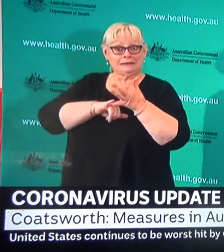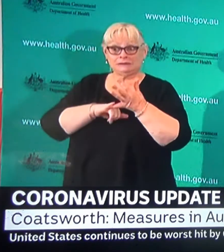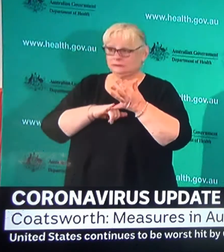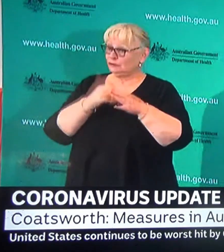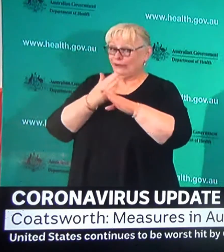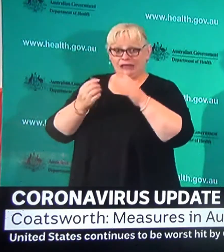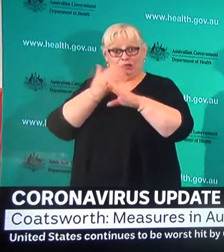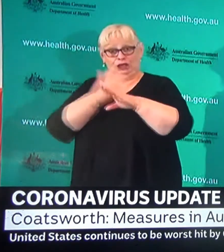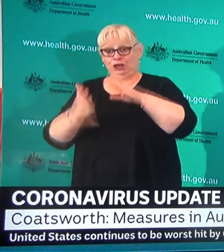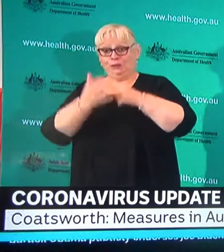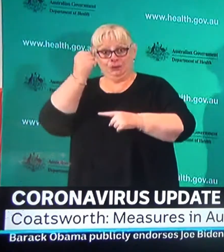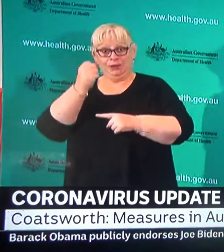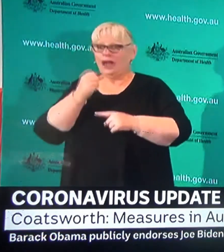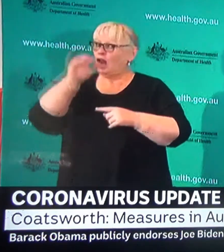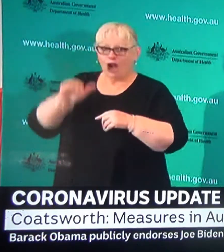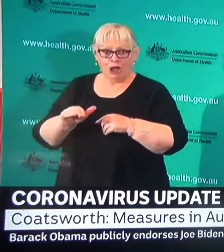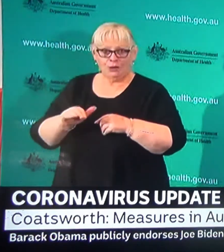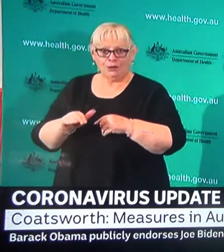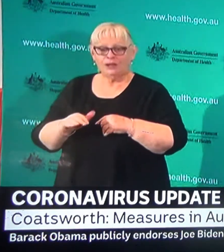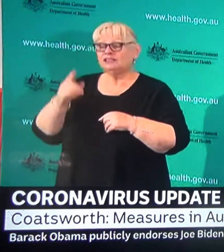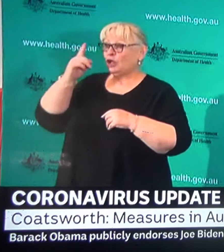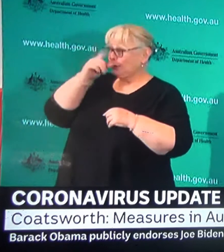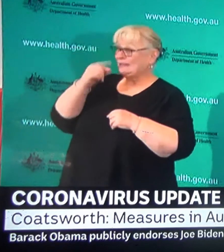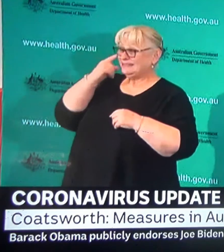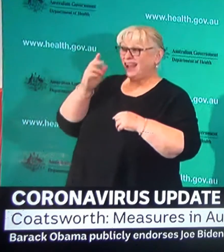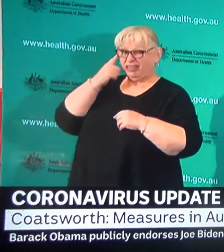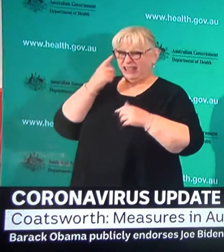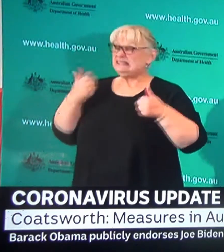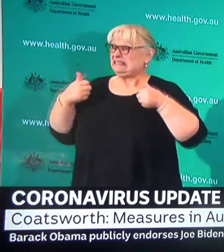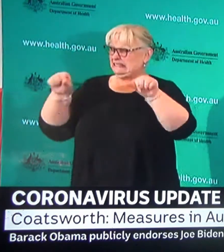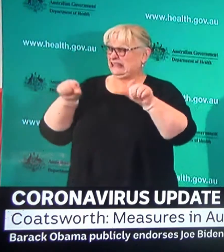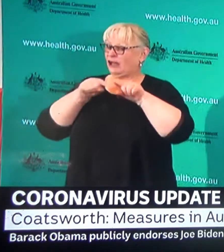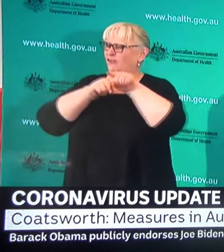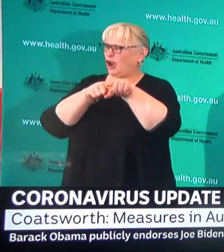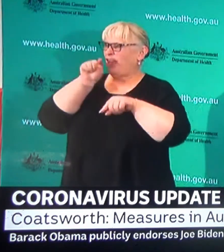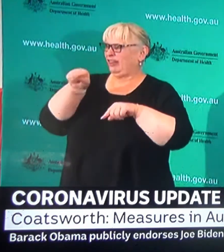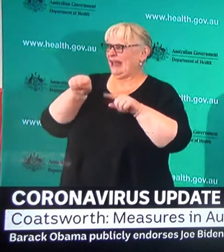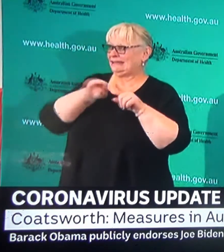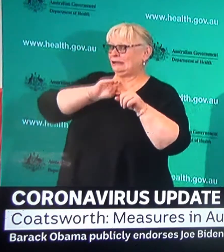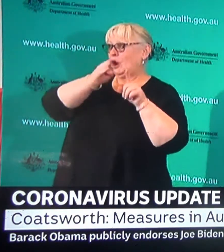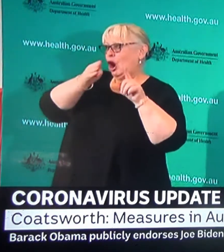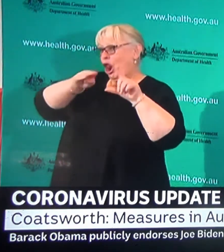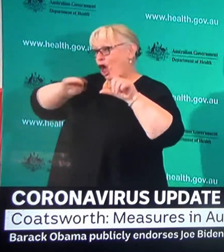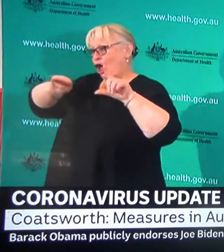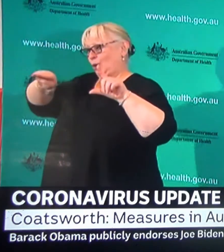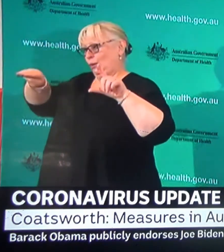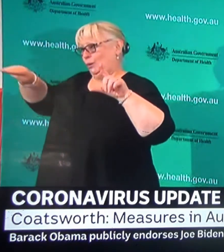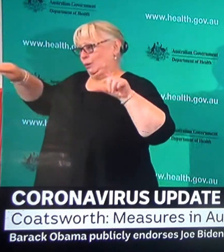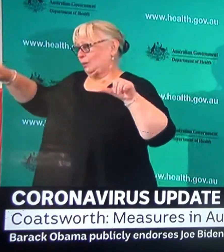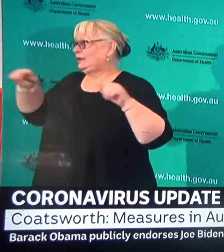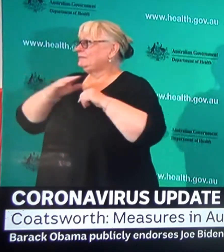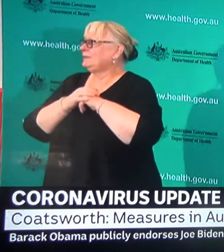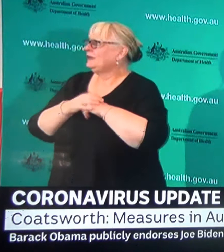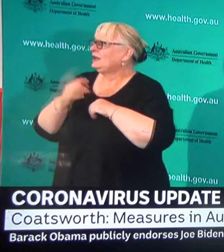low. So you can infer success of our measures based on those numbers. Dr. Cogsworth, is there any merit to